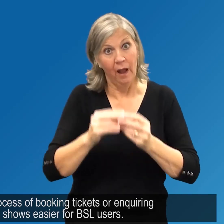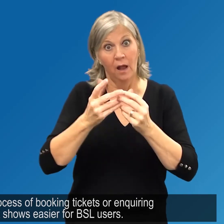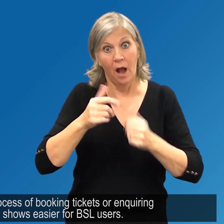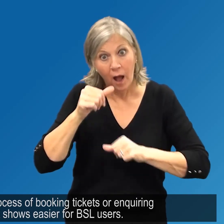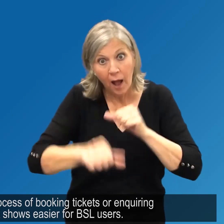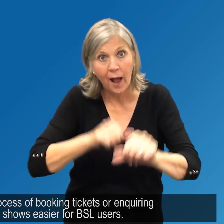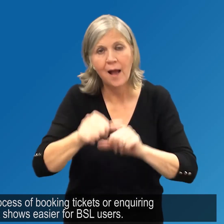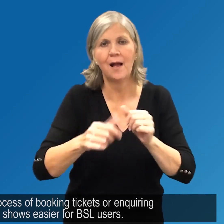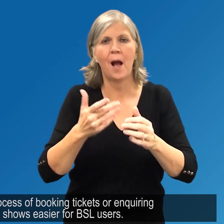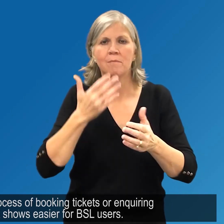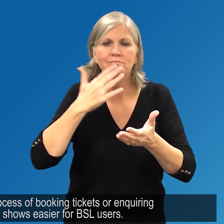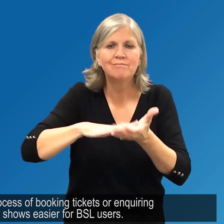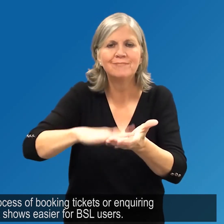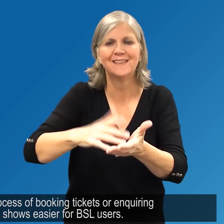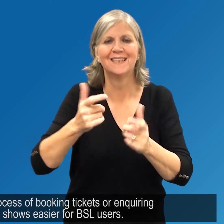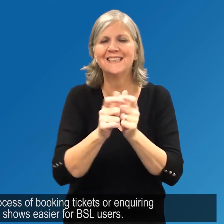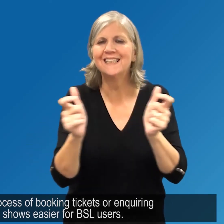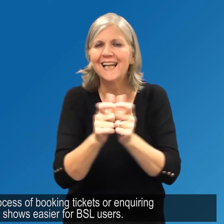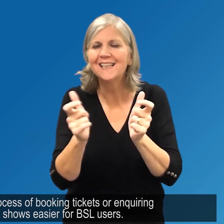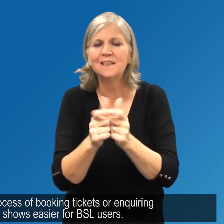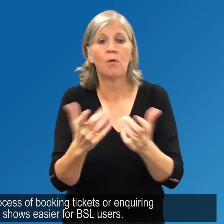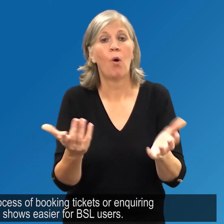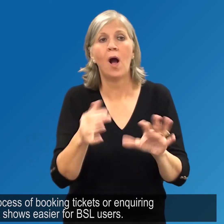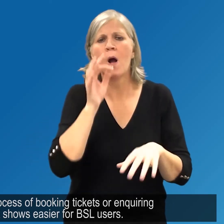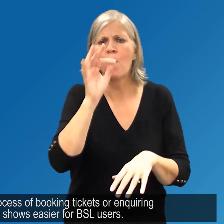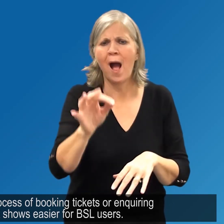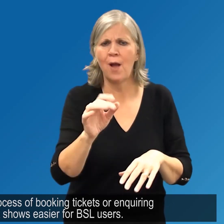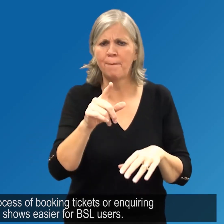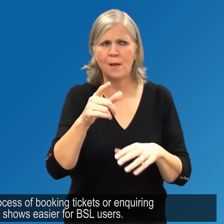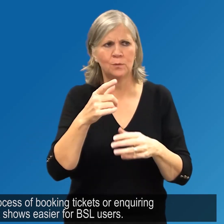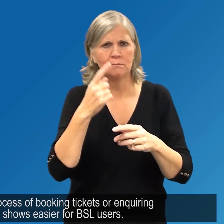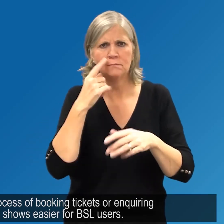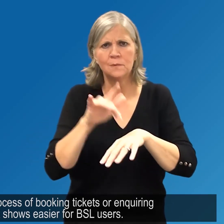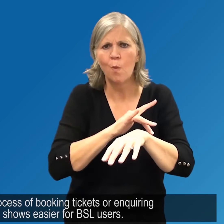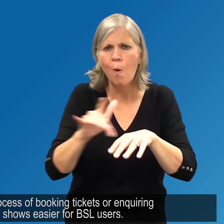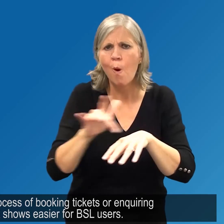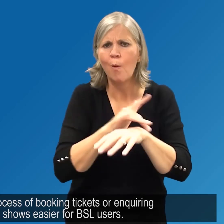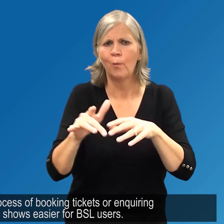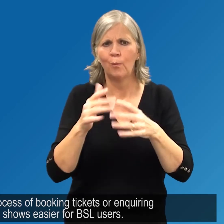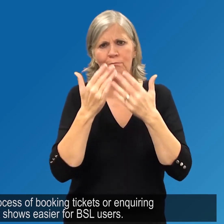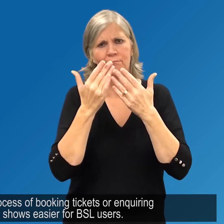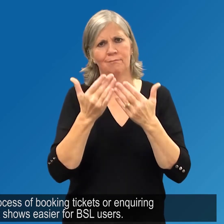Make the process of booking tickets or inquiring about shows easier for BSL users.